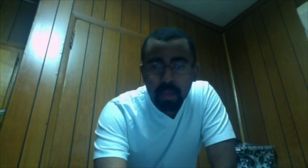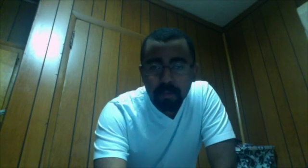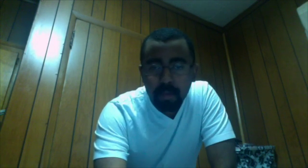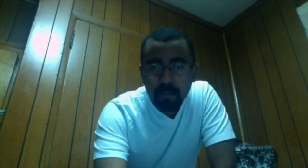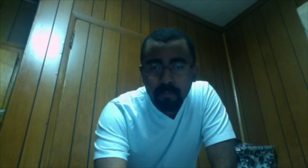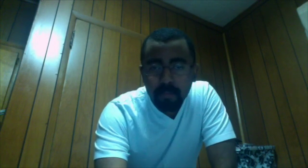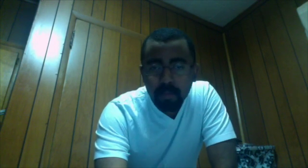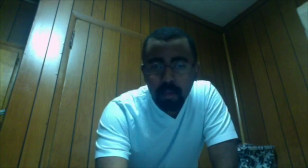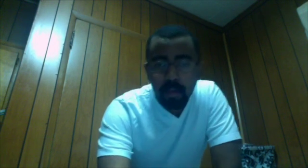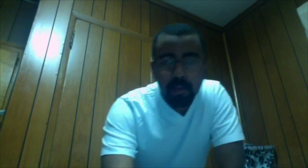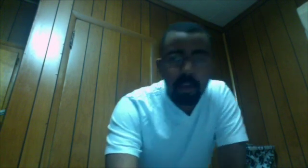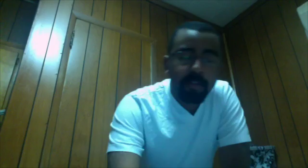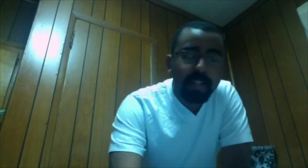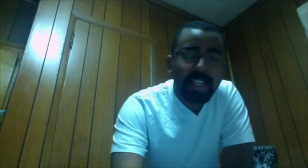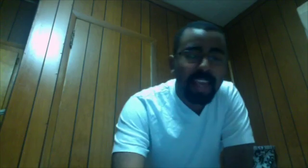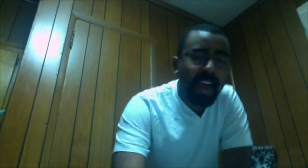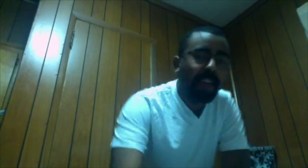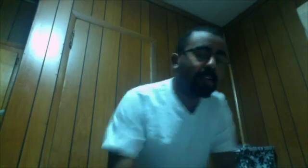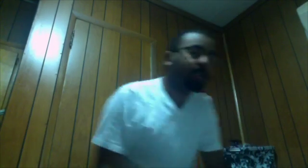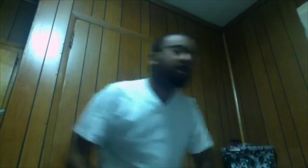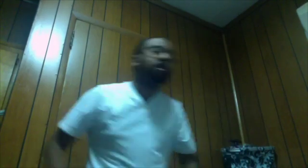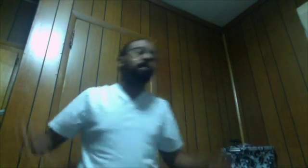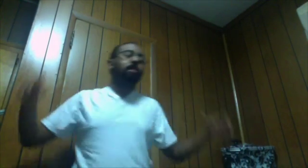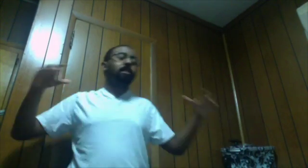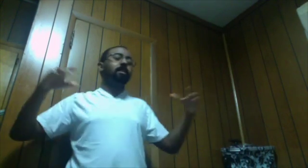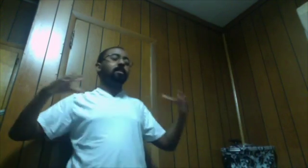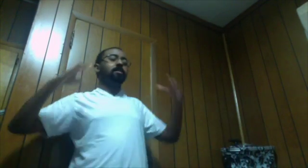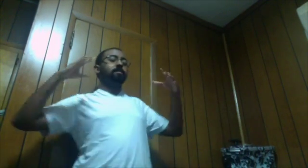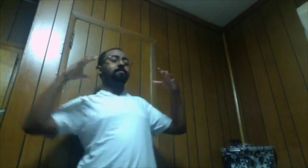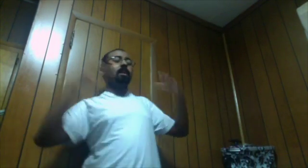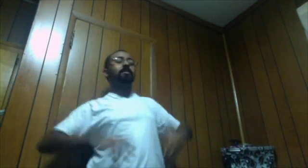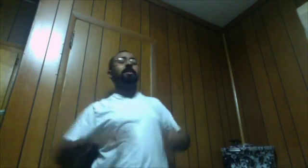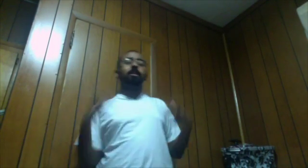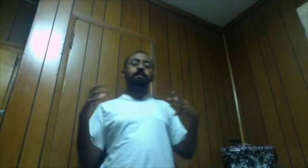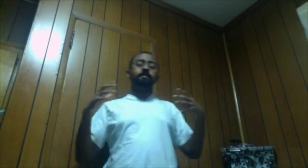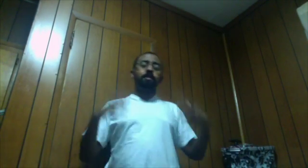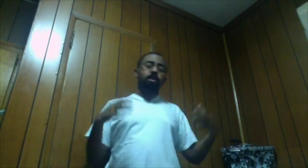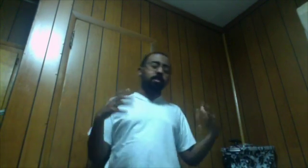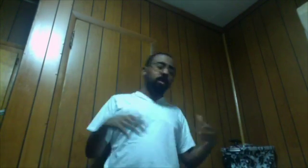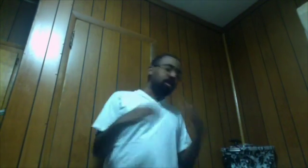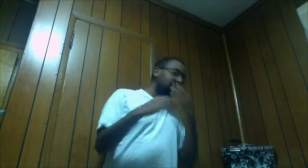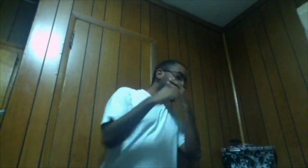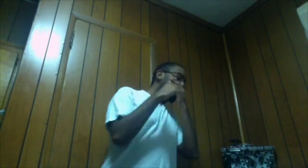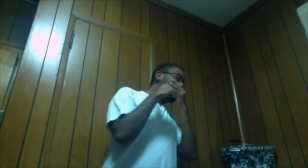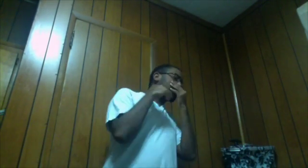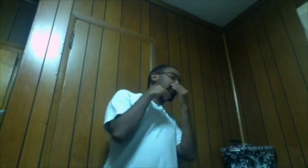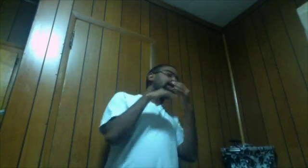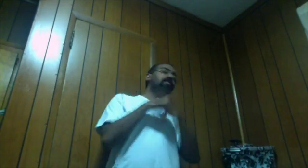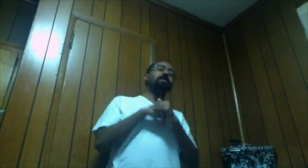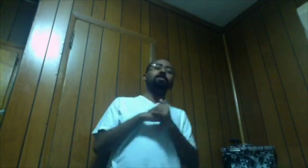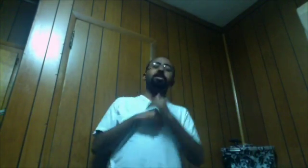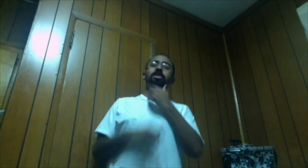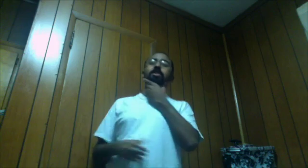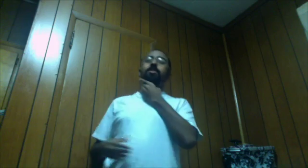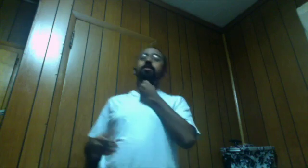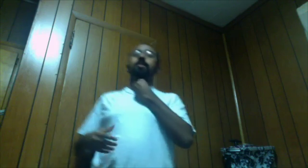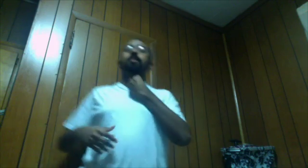Okay. So, number 10 is Maria the Virgin Witch. Now, this is one of those shows that when